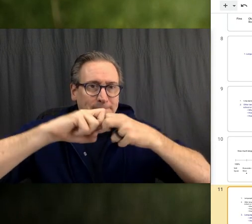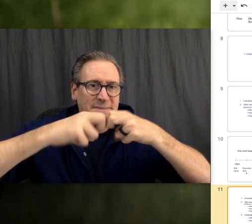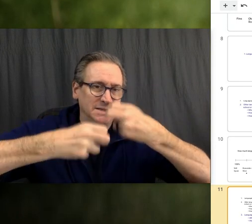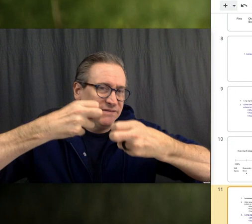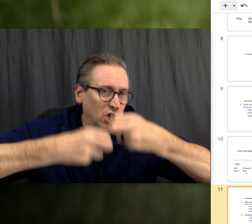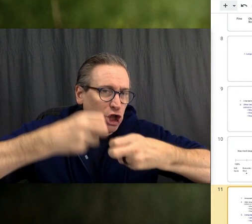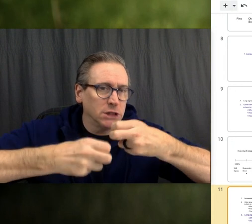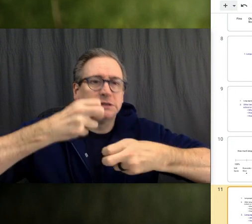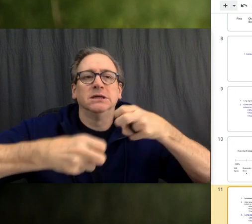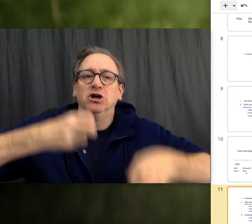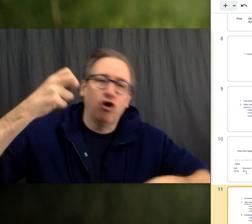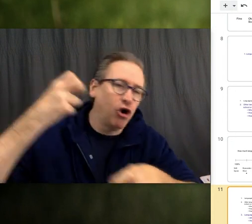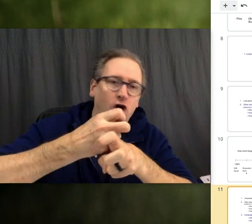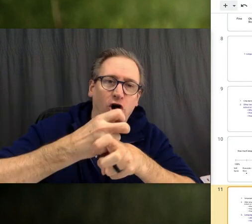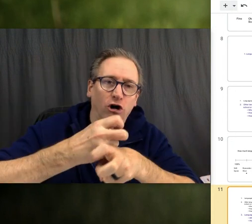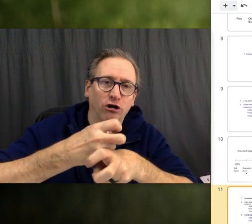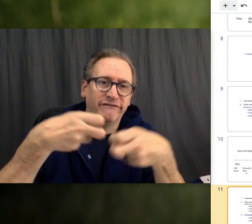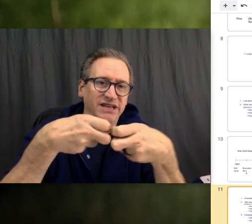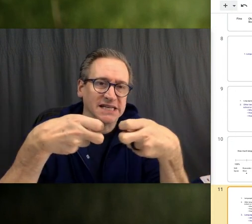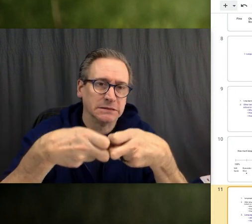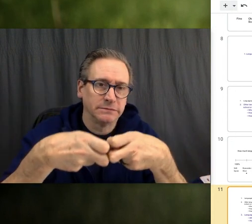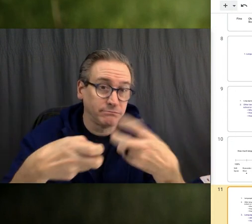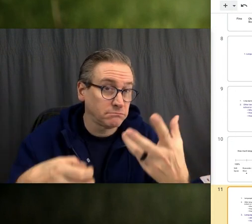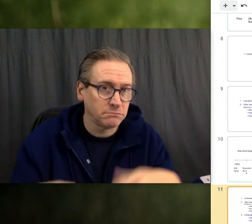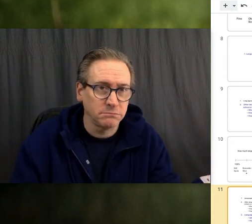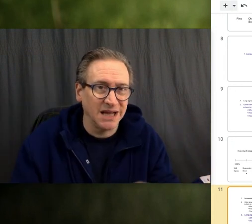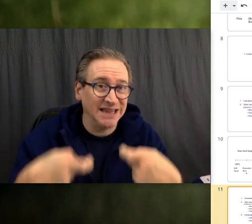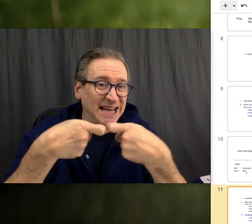Problem, difficult, hard, physics.